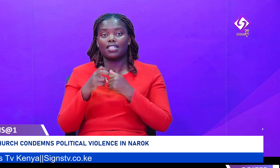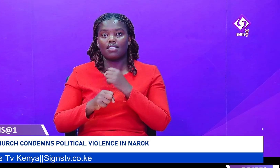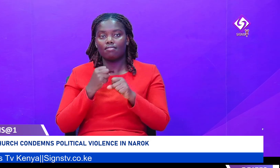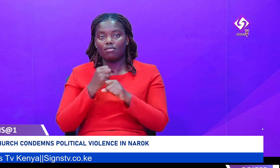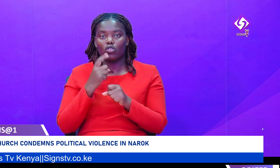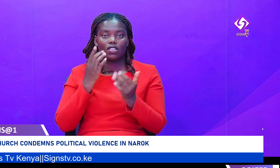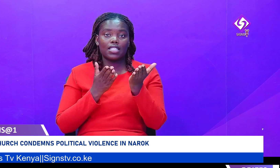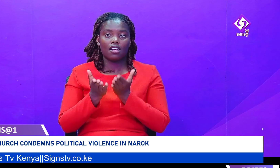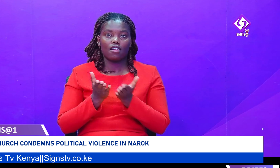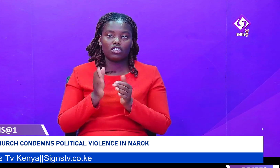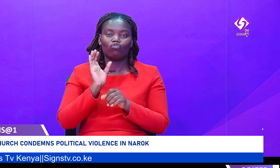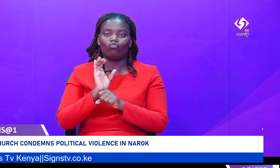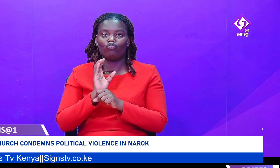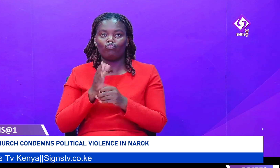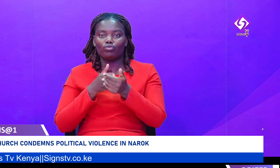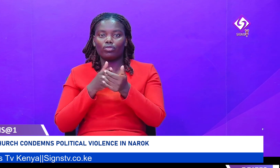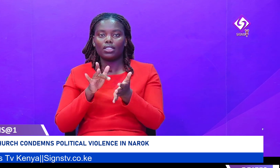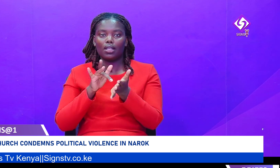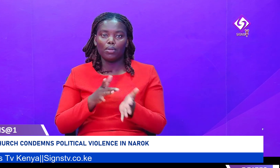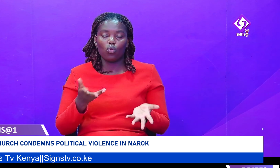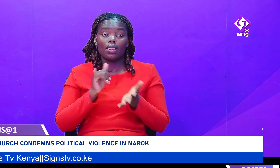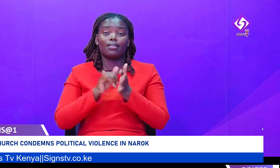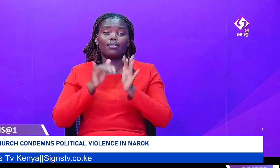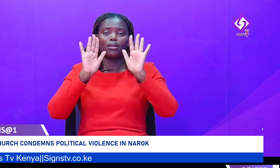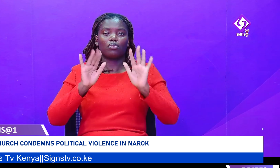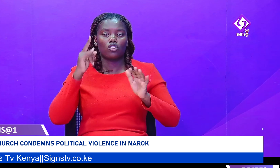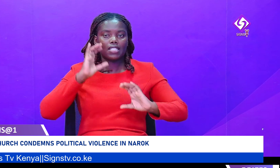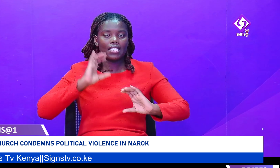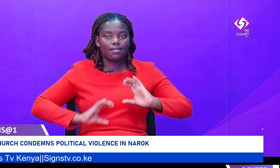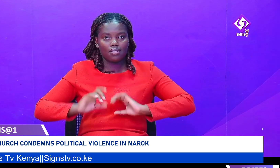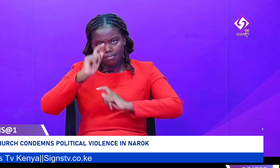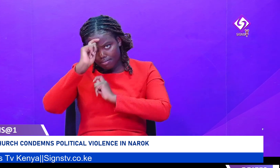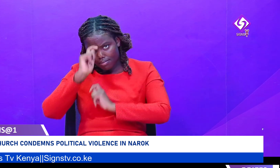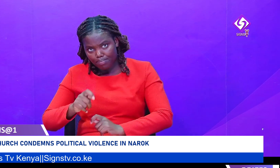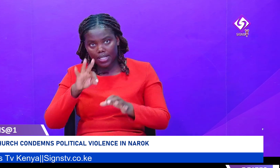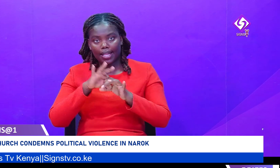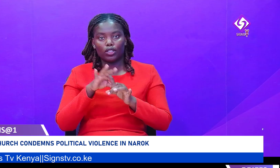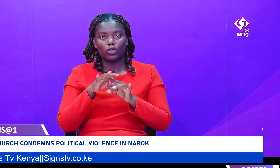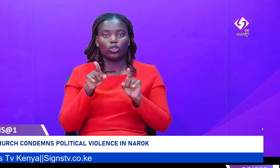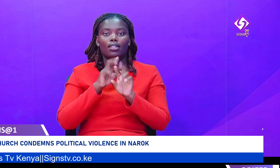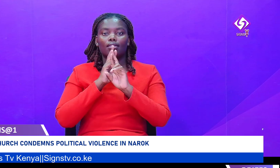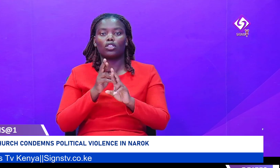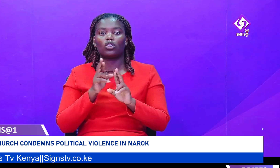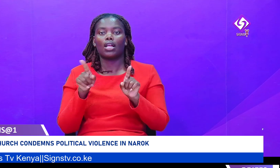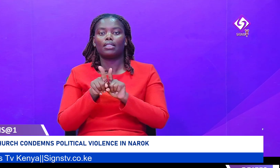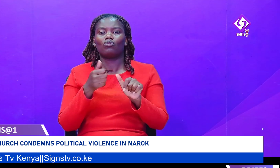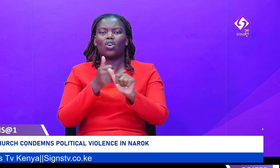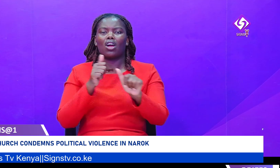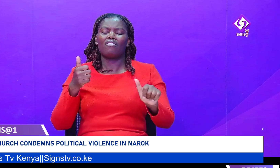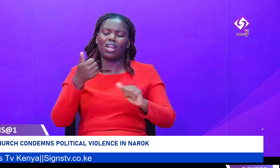recently retired from after 17 years of service, church leaders emphasized the importance of citizens